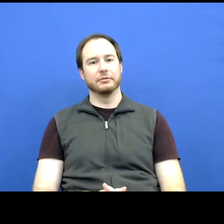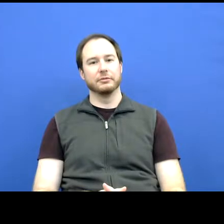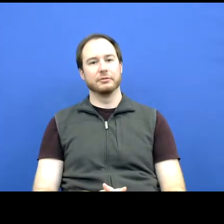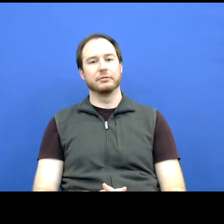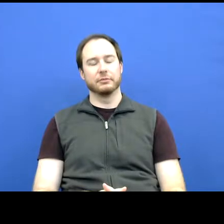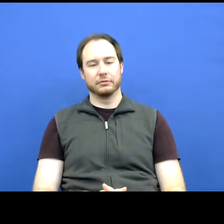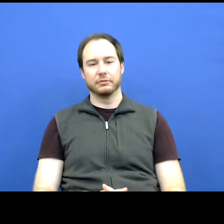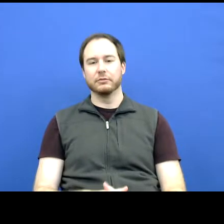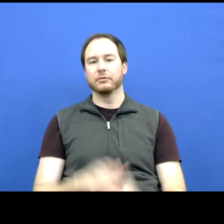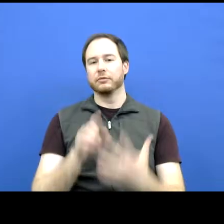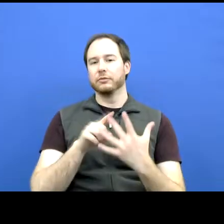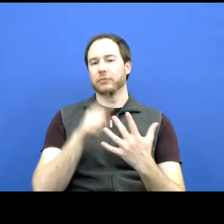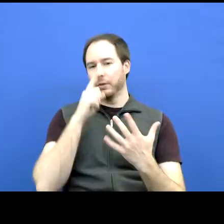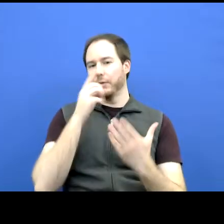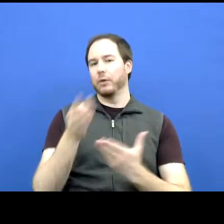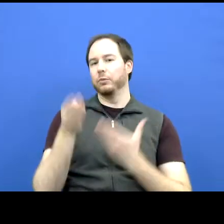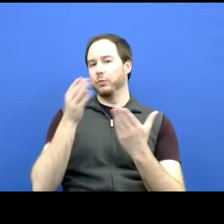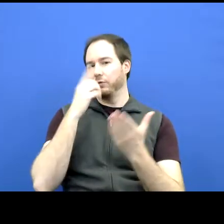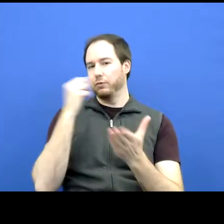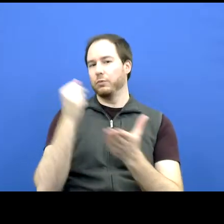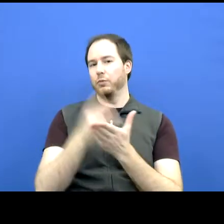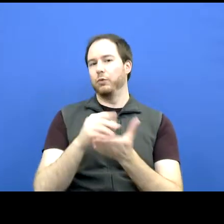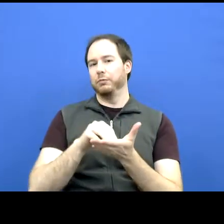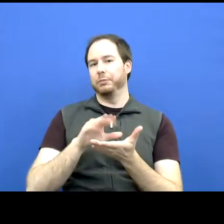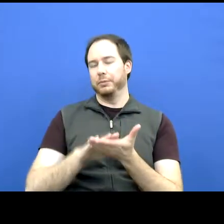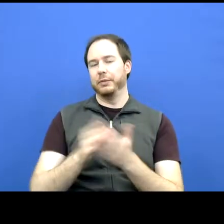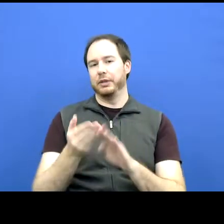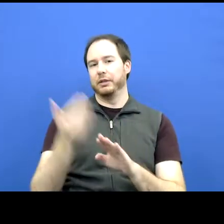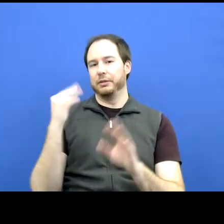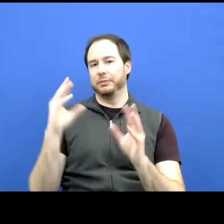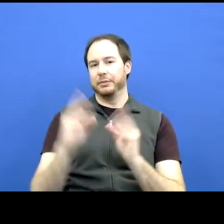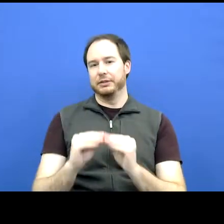Can I get a motion to approve the minutes?